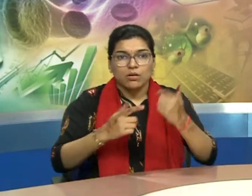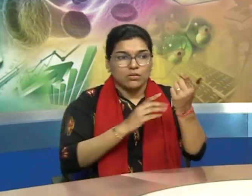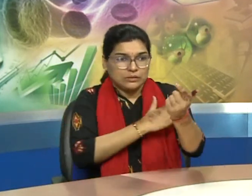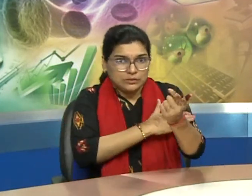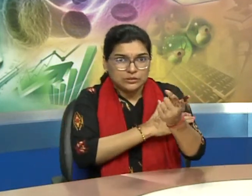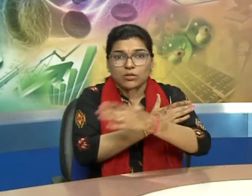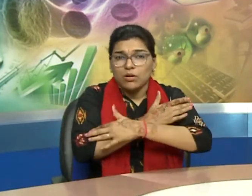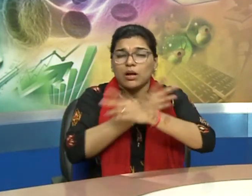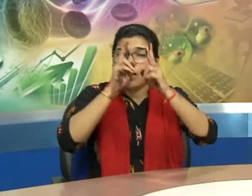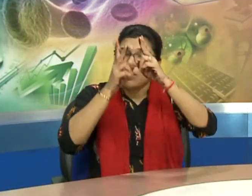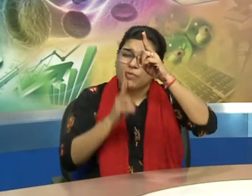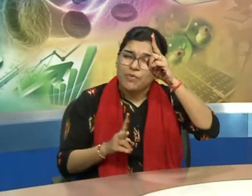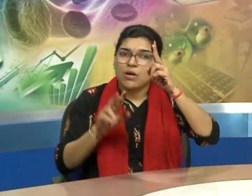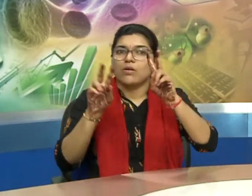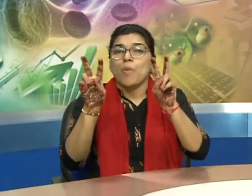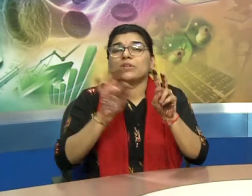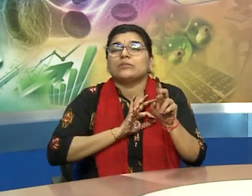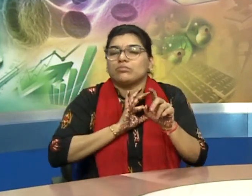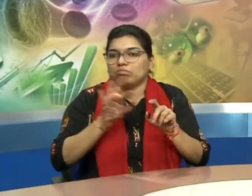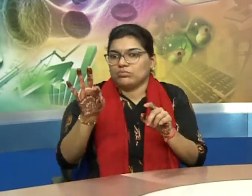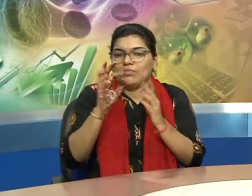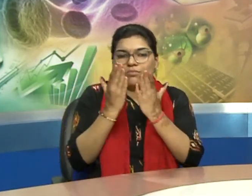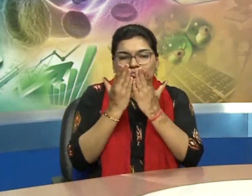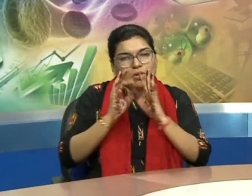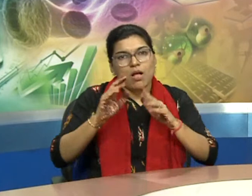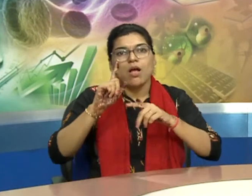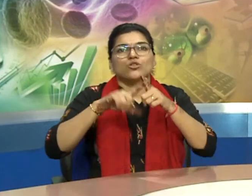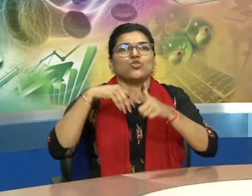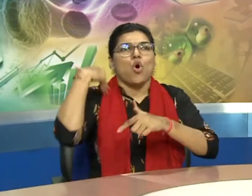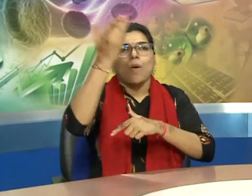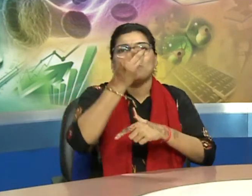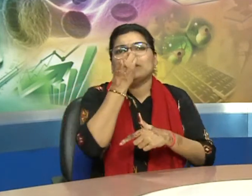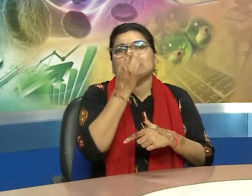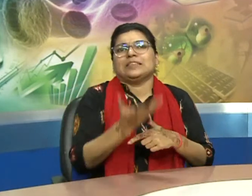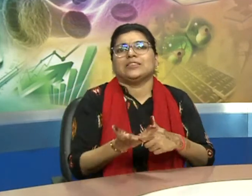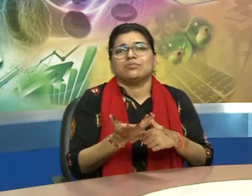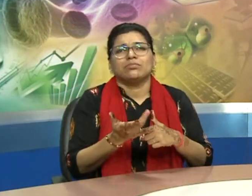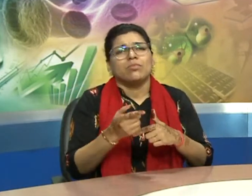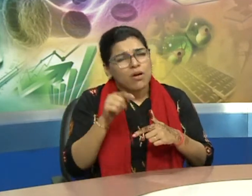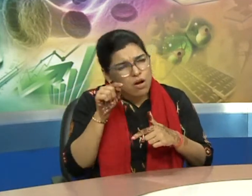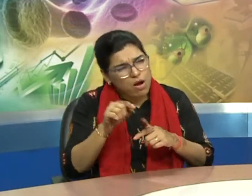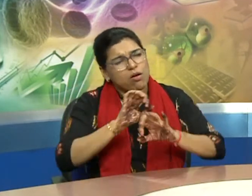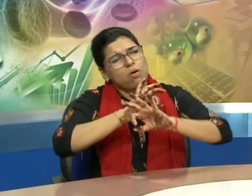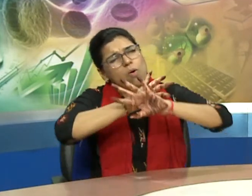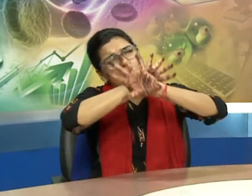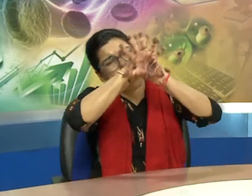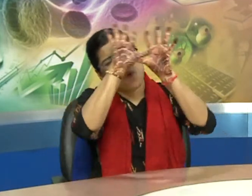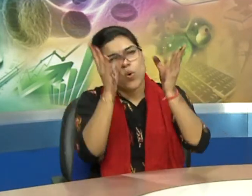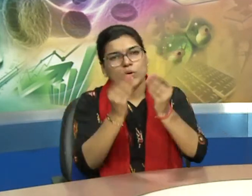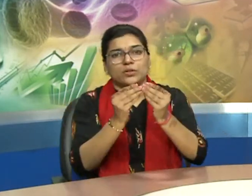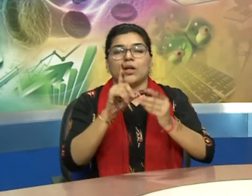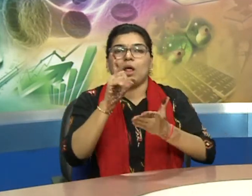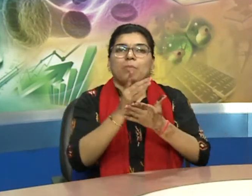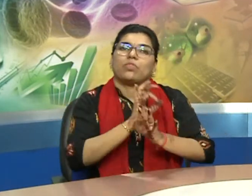Like in medical, we have different subcategories: specialist, eye specialist,